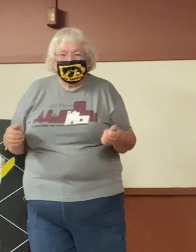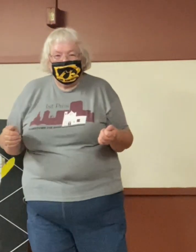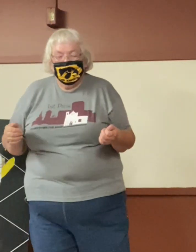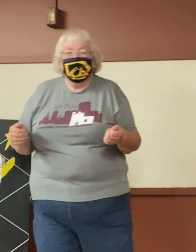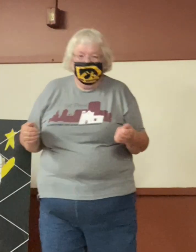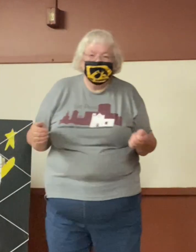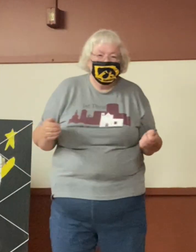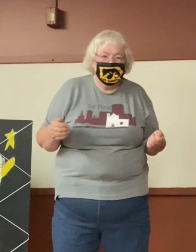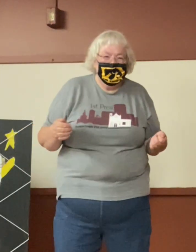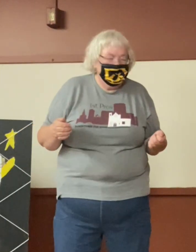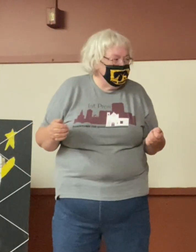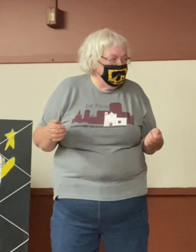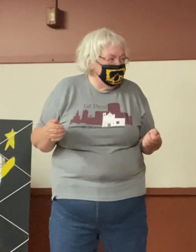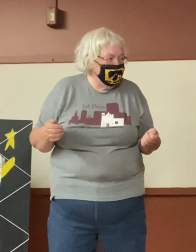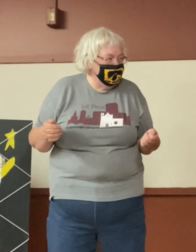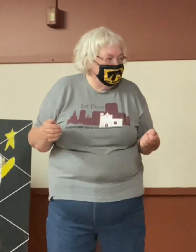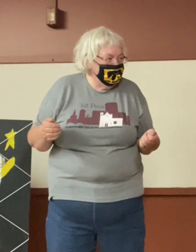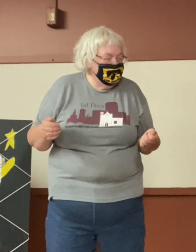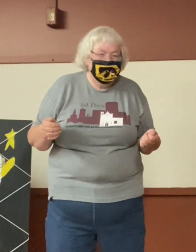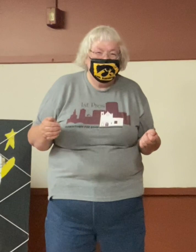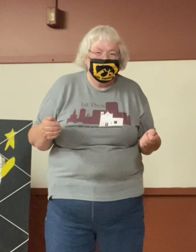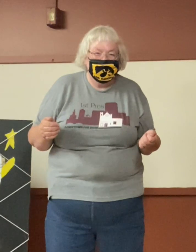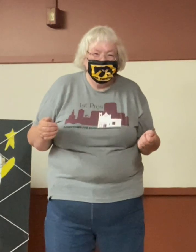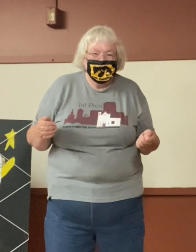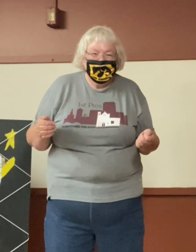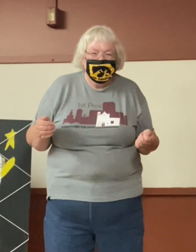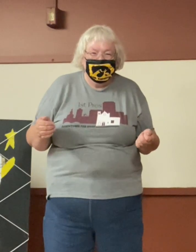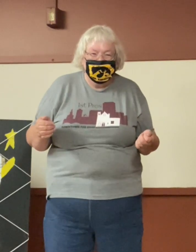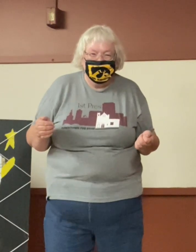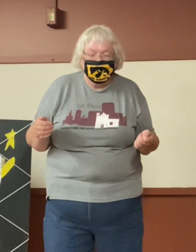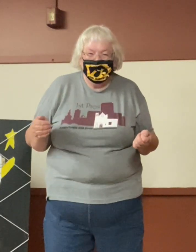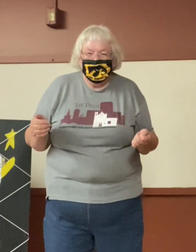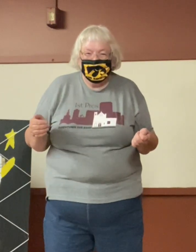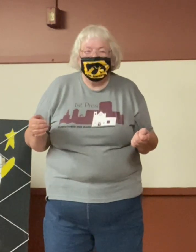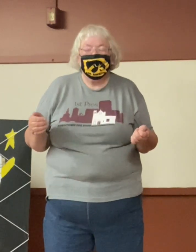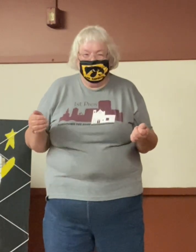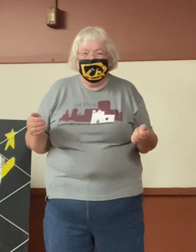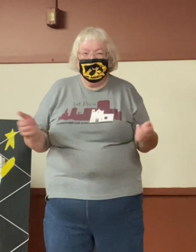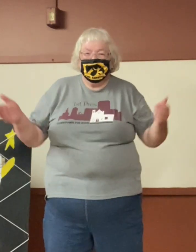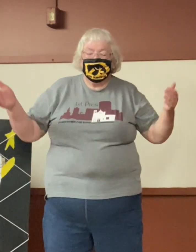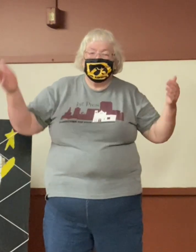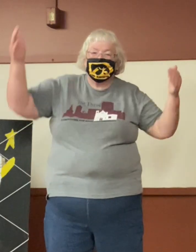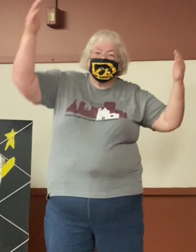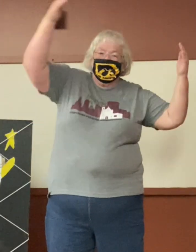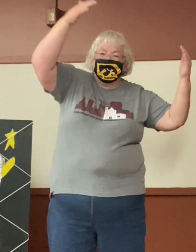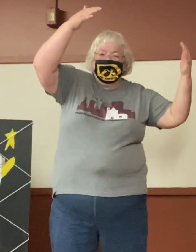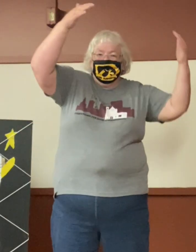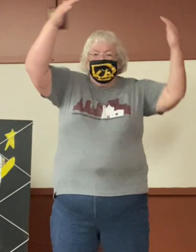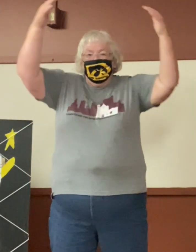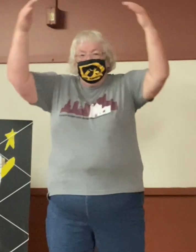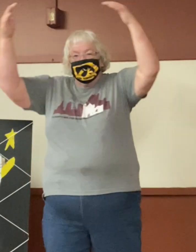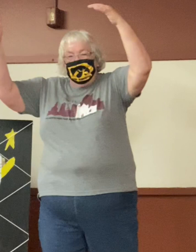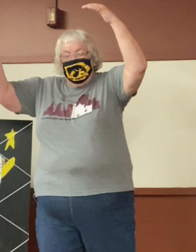a couple of times. Although, yay for videos, you can just go whoop back to the beginning. Yeah. Jesus wants